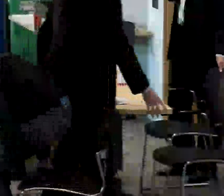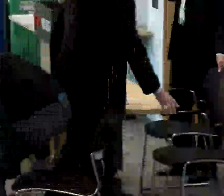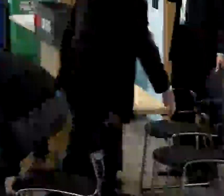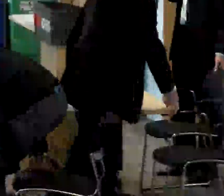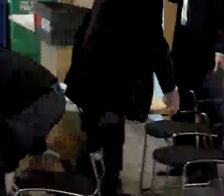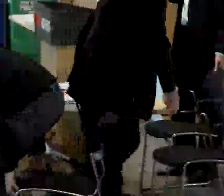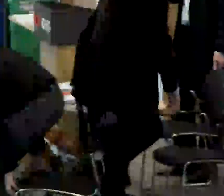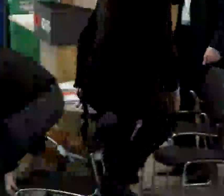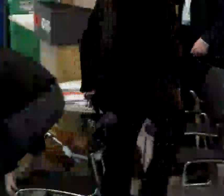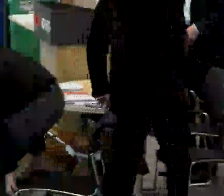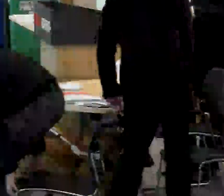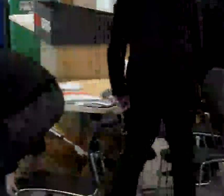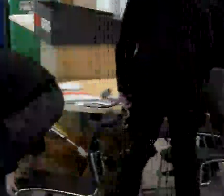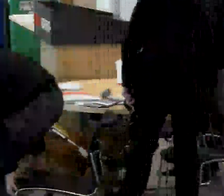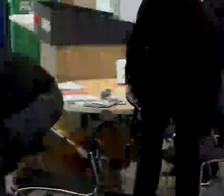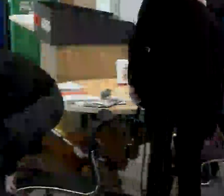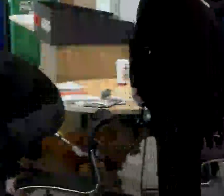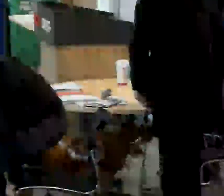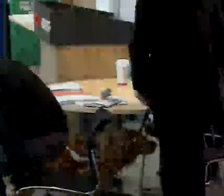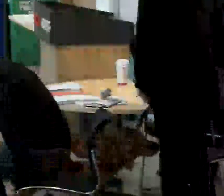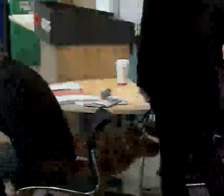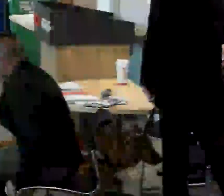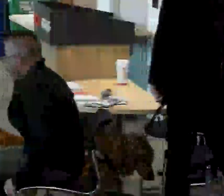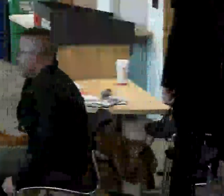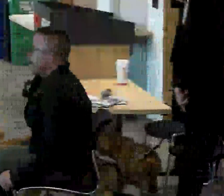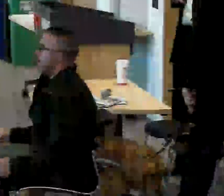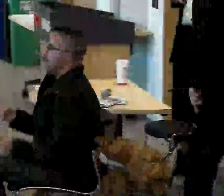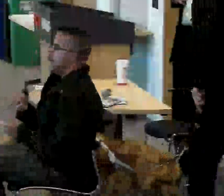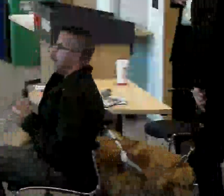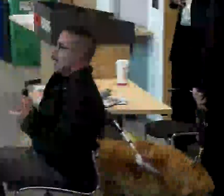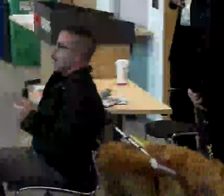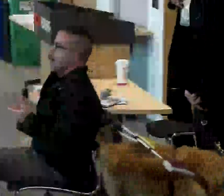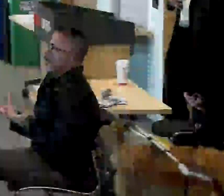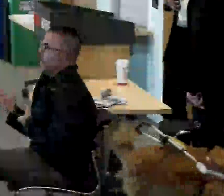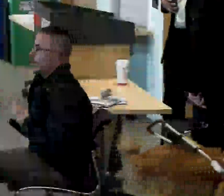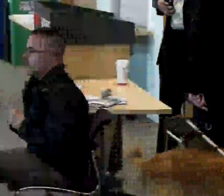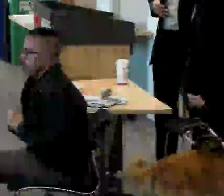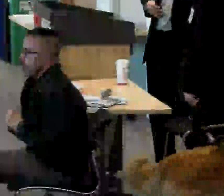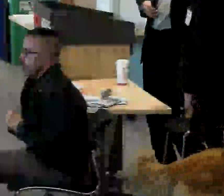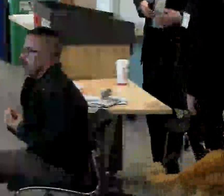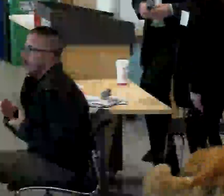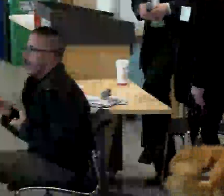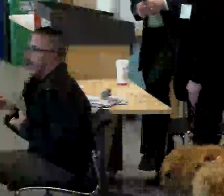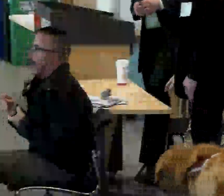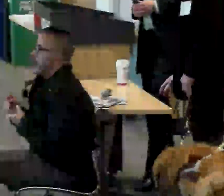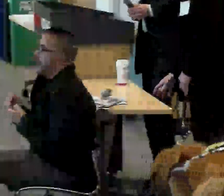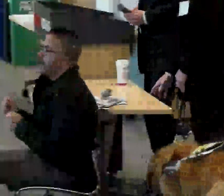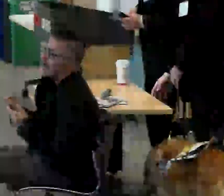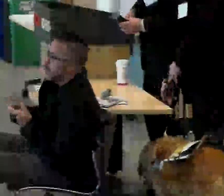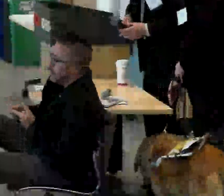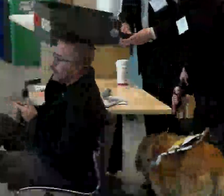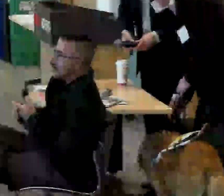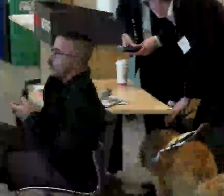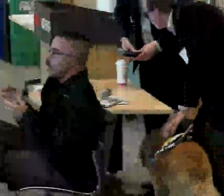and the opportunities to support and collaborate and develop some potential networks and partnerships.